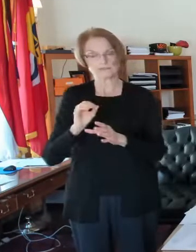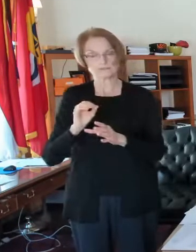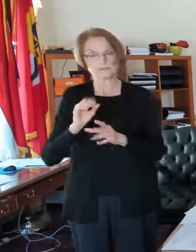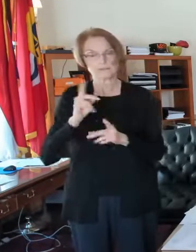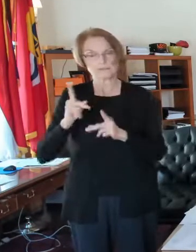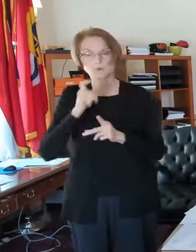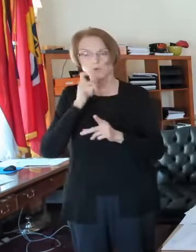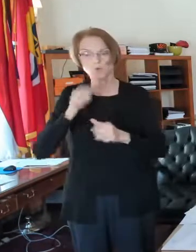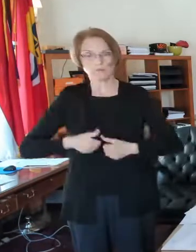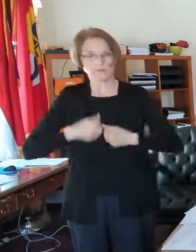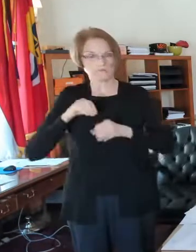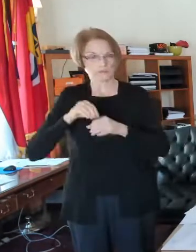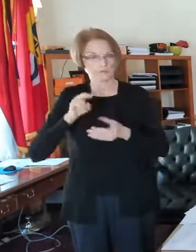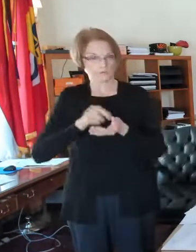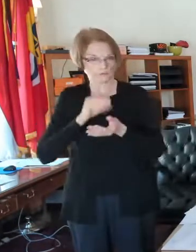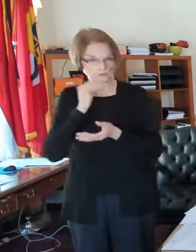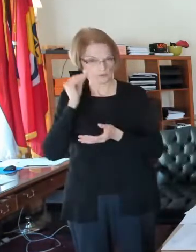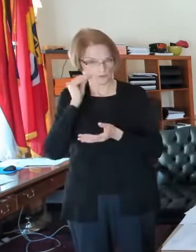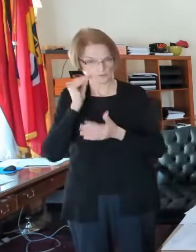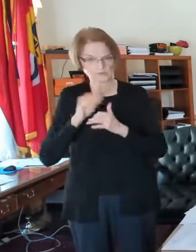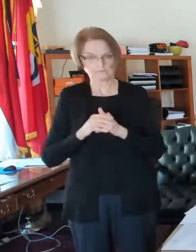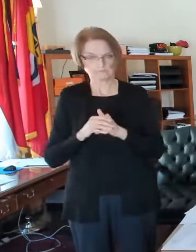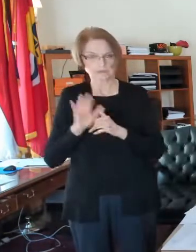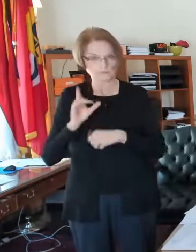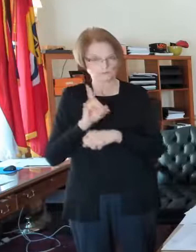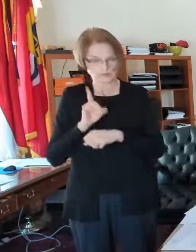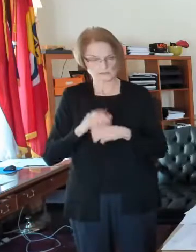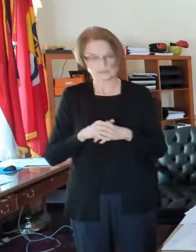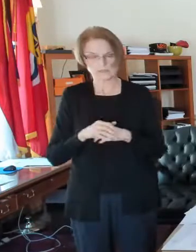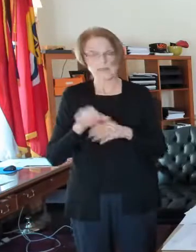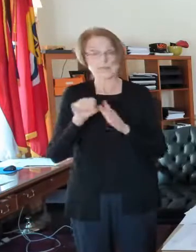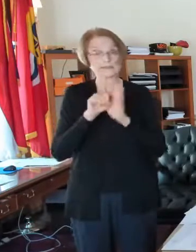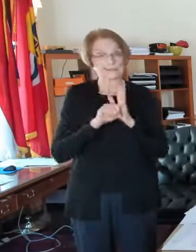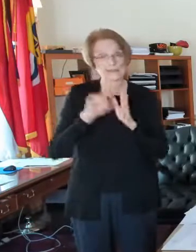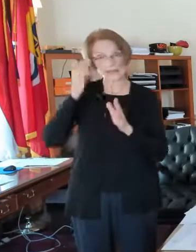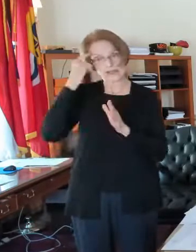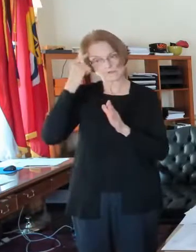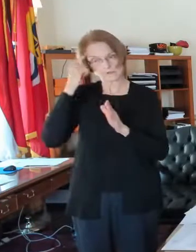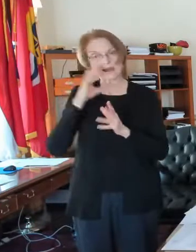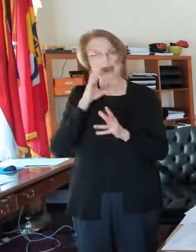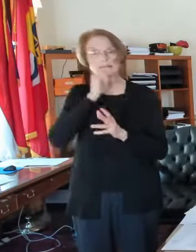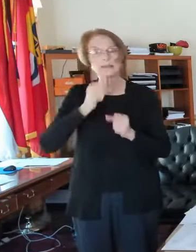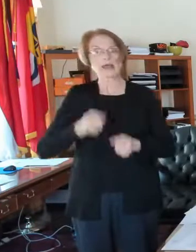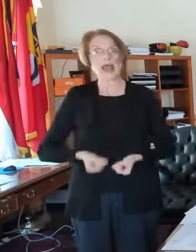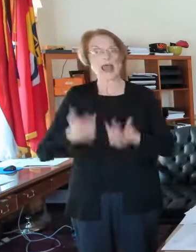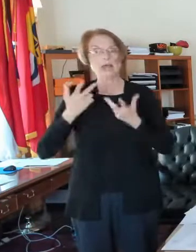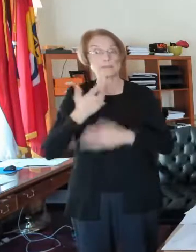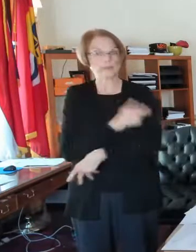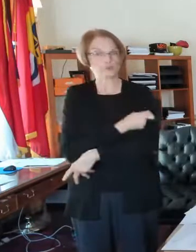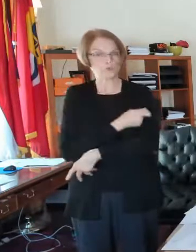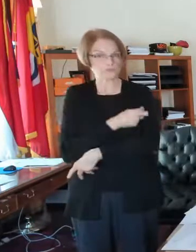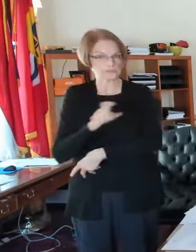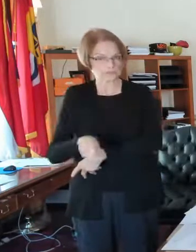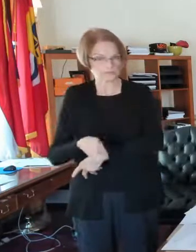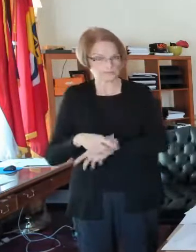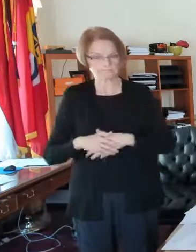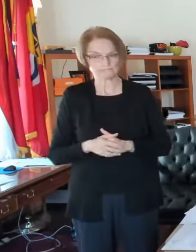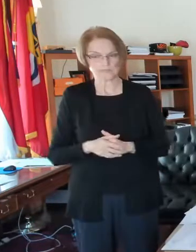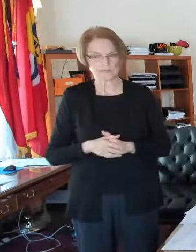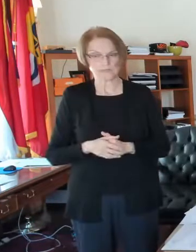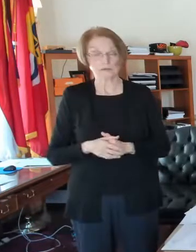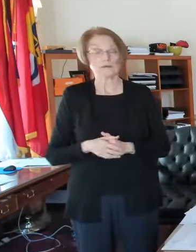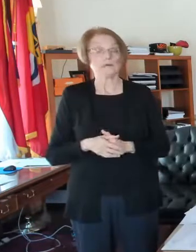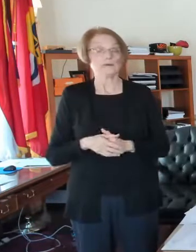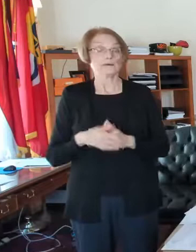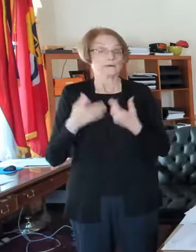homes. And the state and the government made an estimate of how many doses those would be. Well, as it